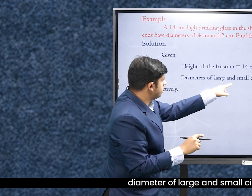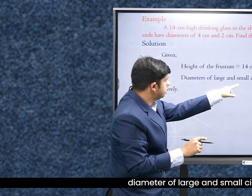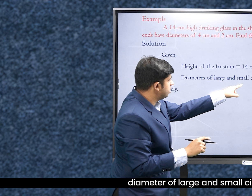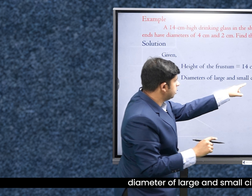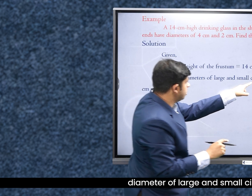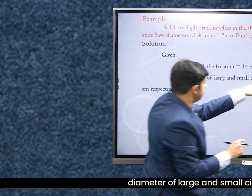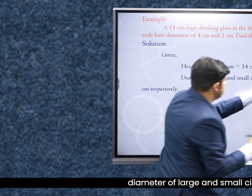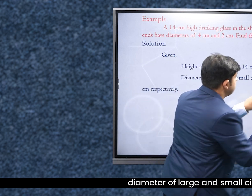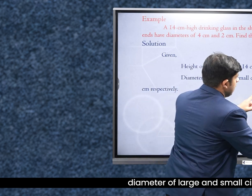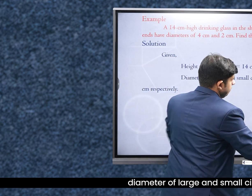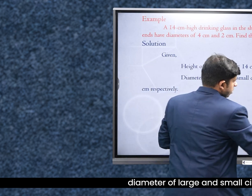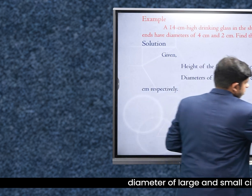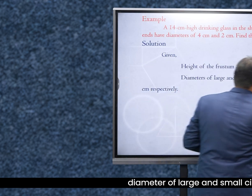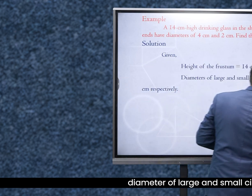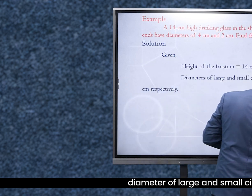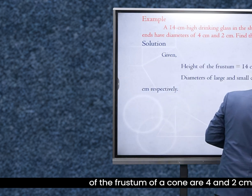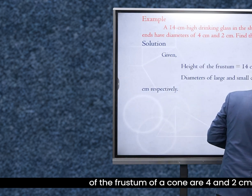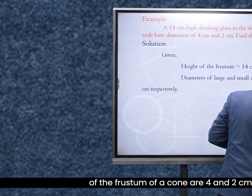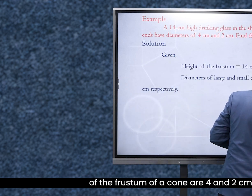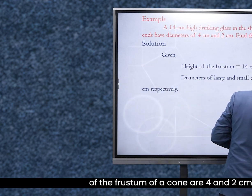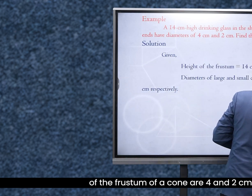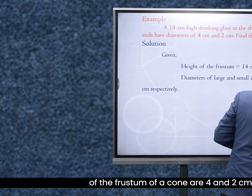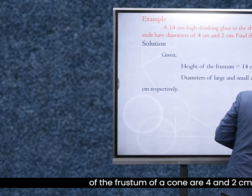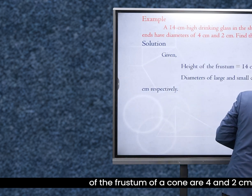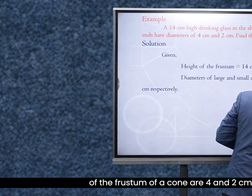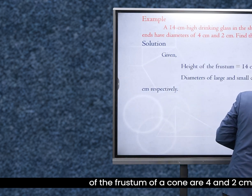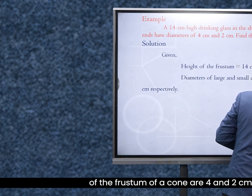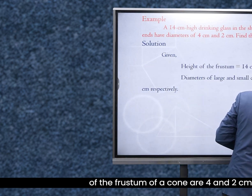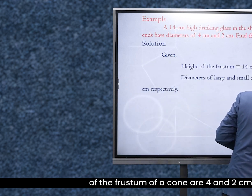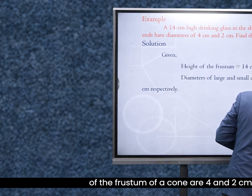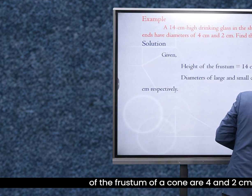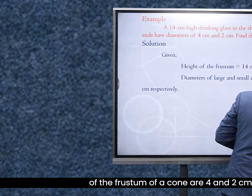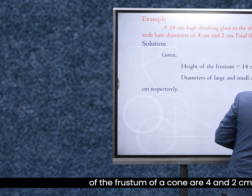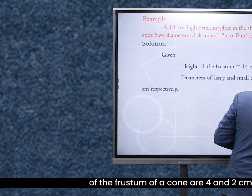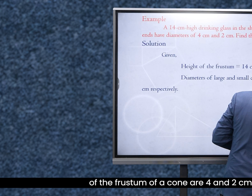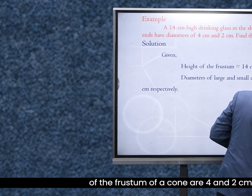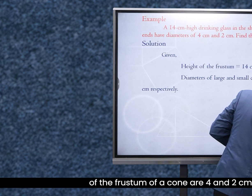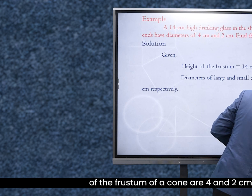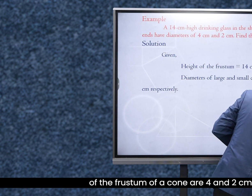Diameters of large and small circle of the frustum of a cone are 4 and 2 cm respectively.